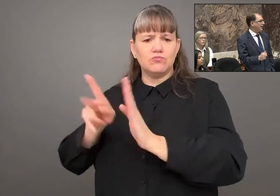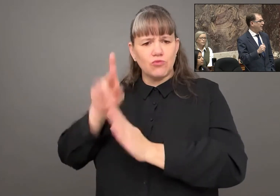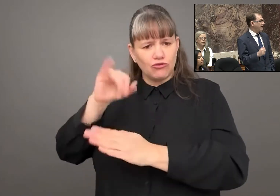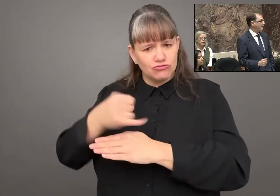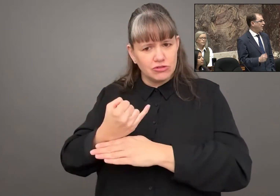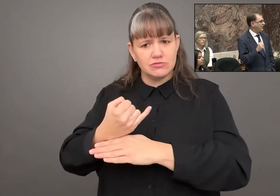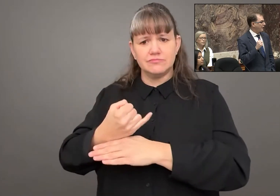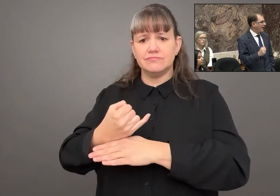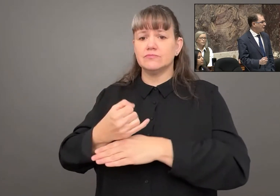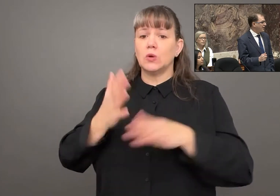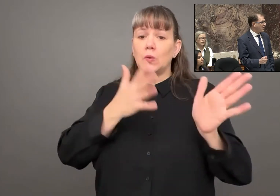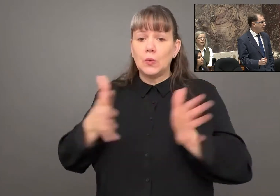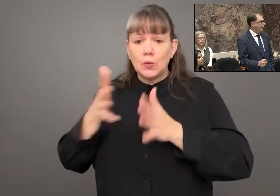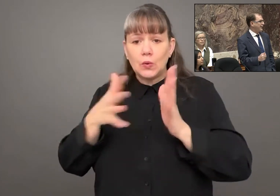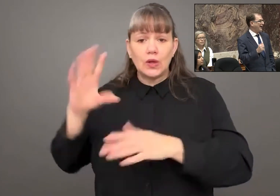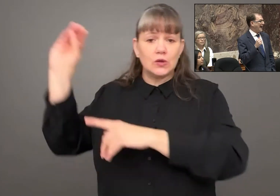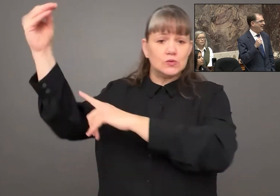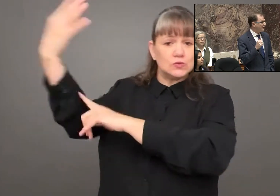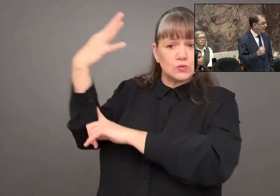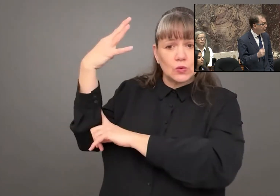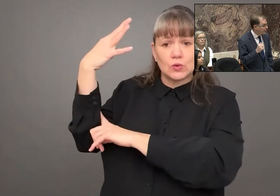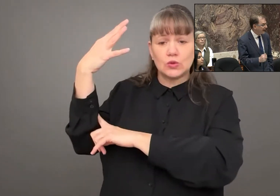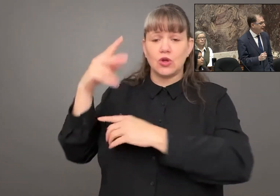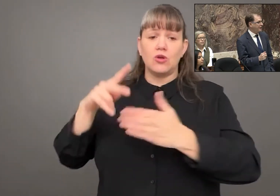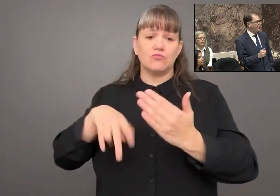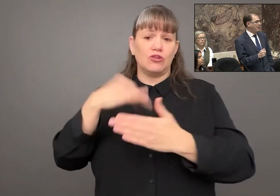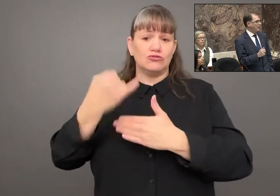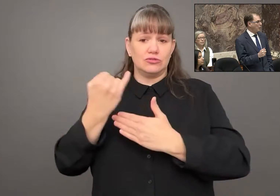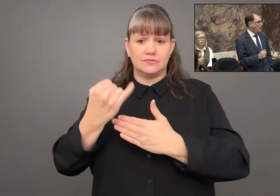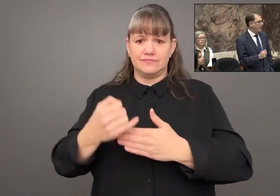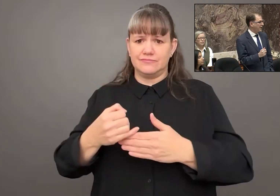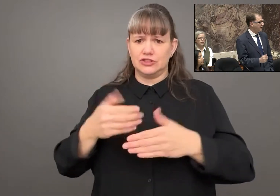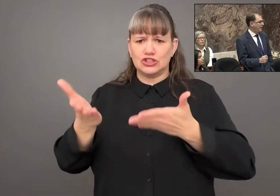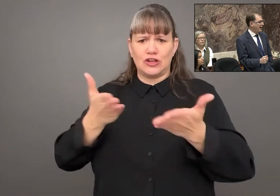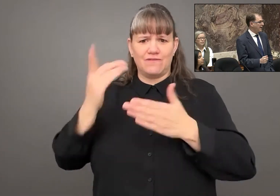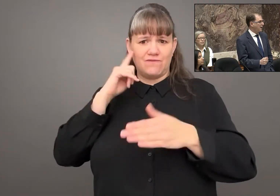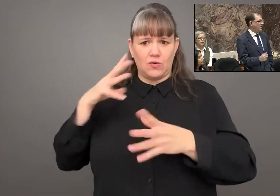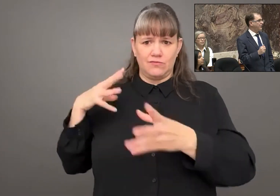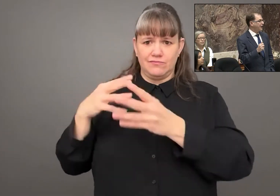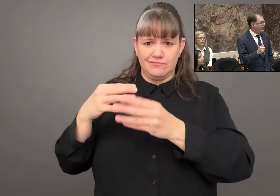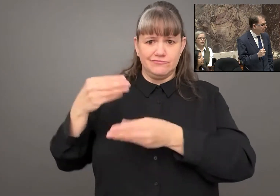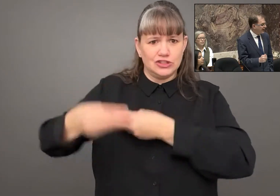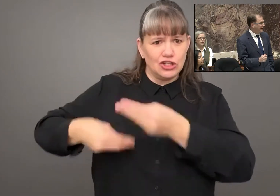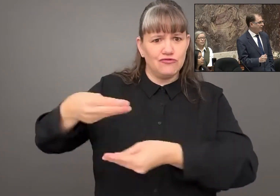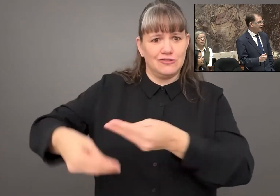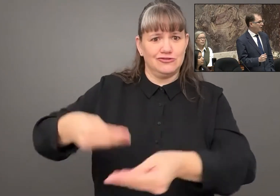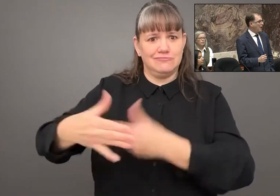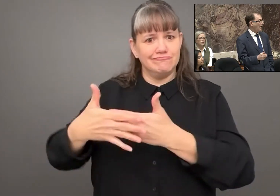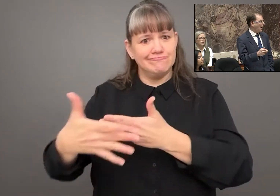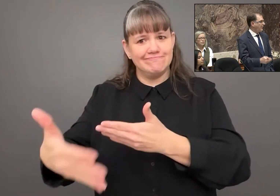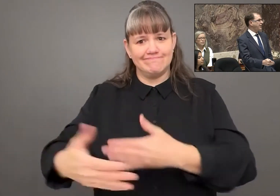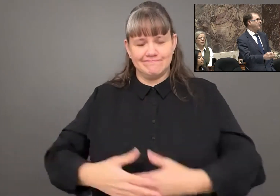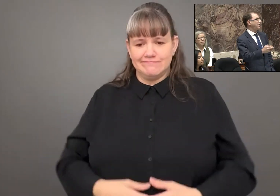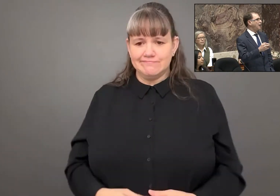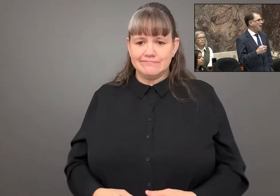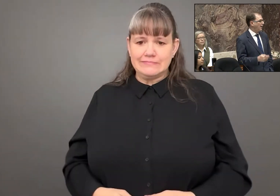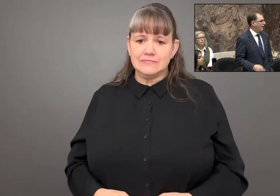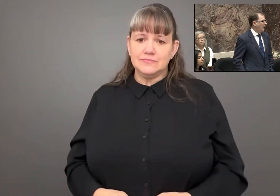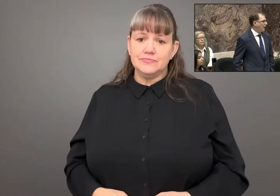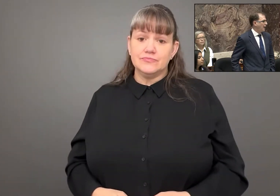British Columbia for a generation, Honourable Speaker, and displace, when we do that, displace